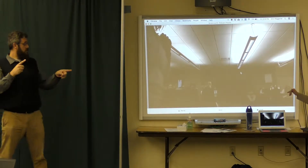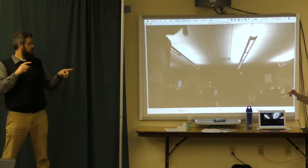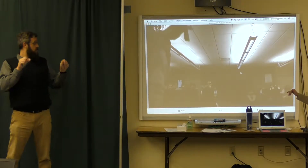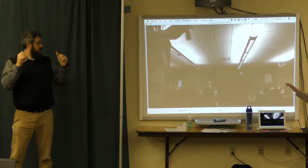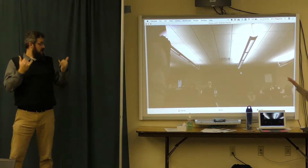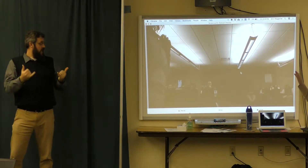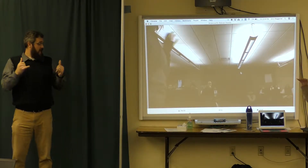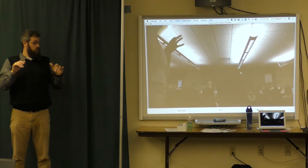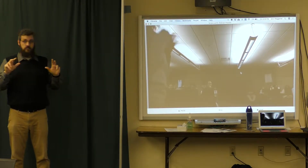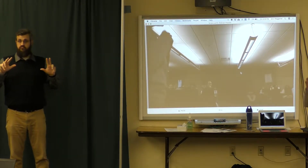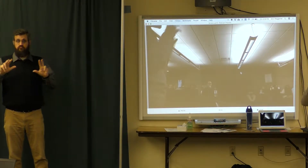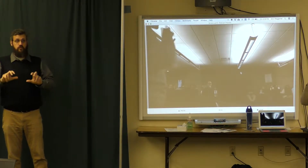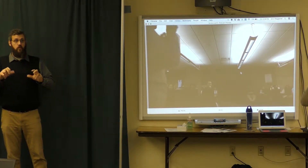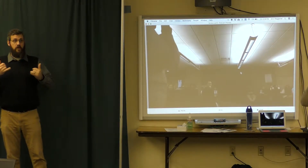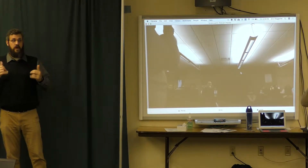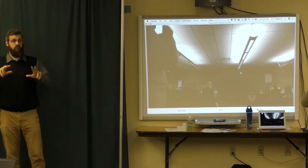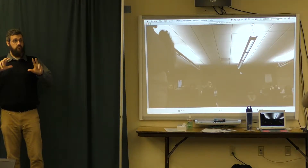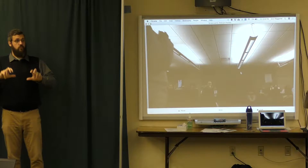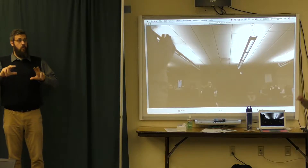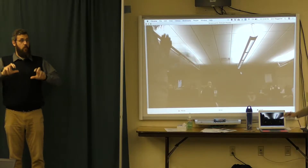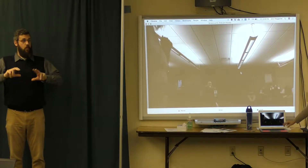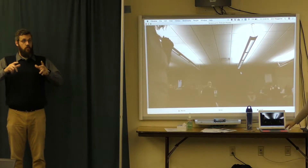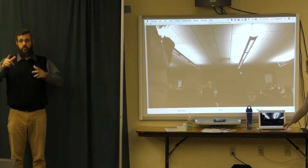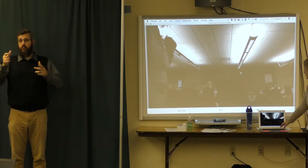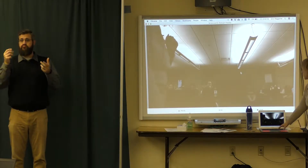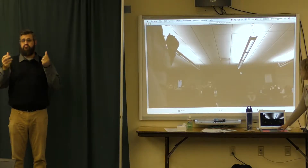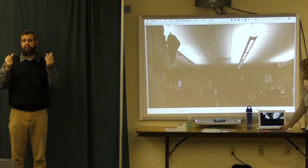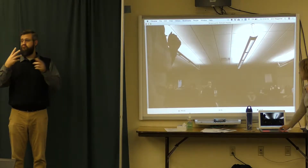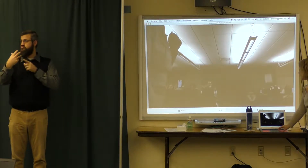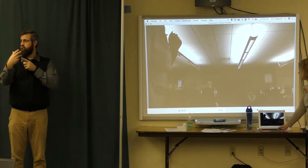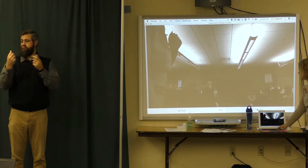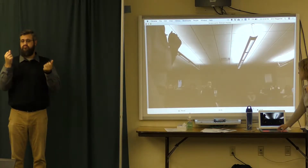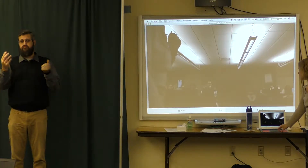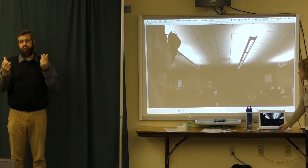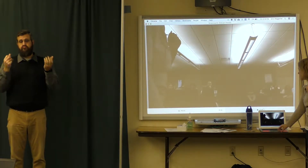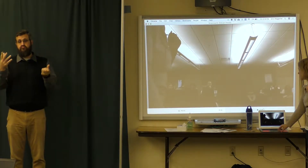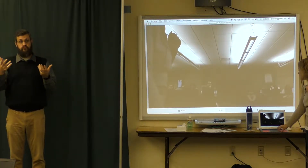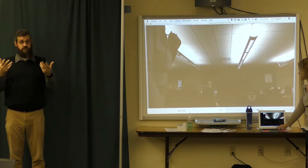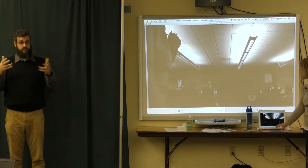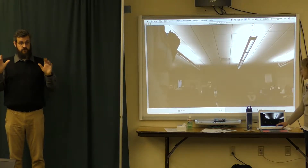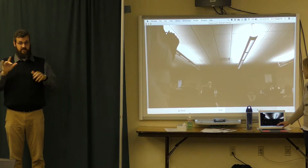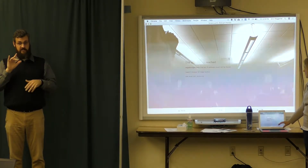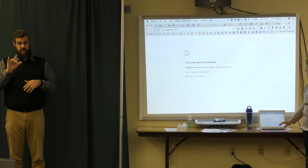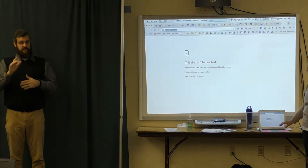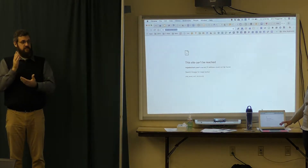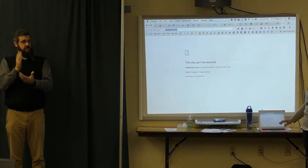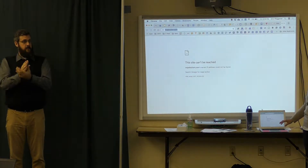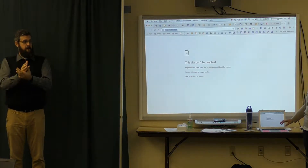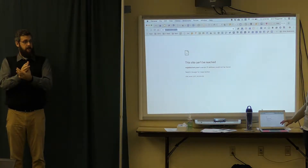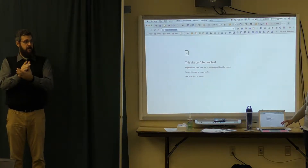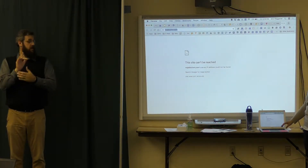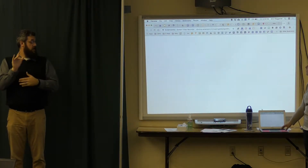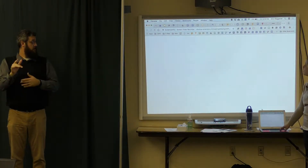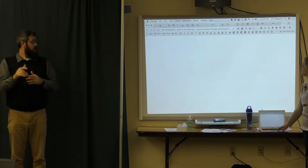it's recording this, and so you could have your face, be signing or whatever, and then when you're done, you just hit stop.